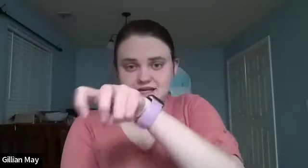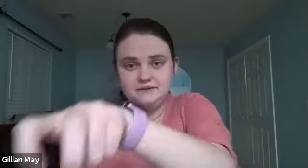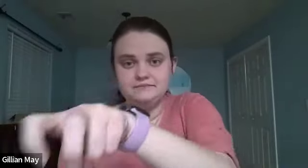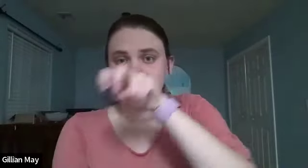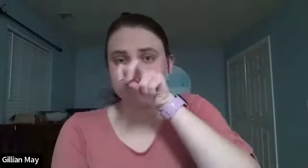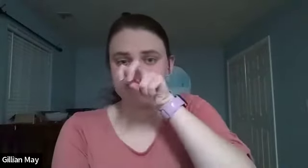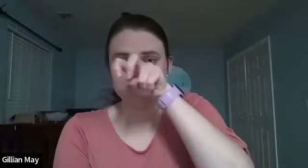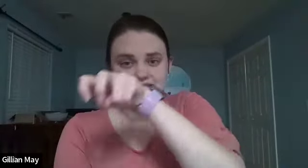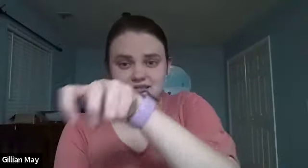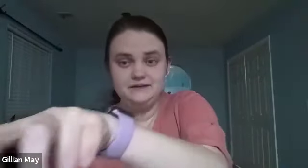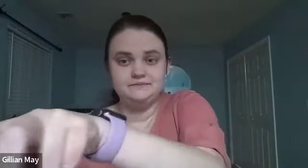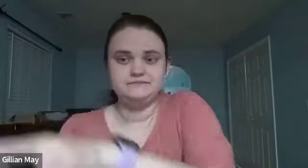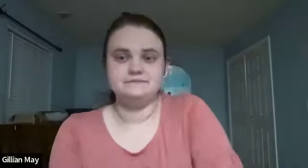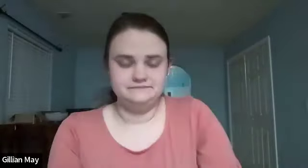snake, snake.